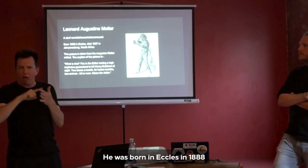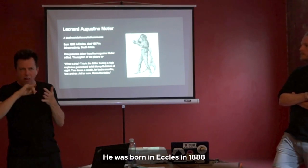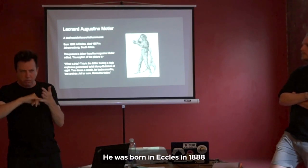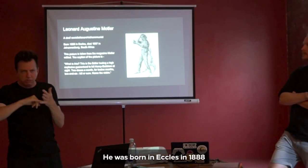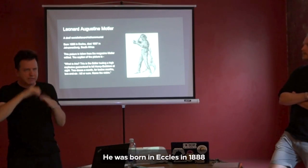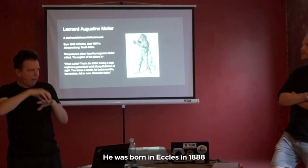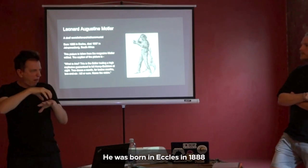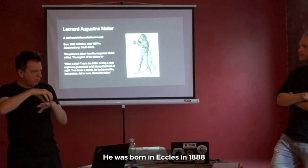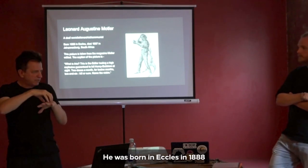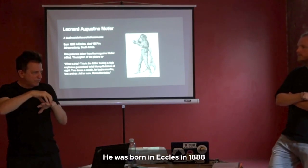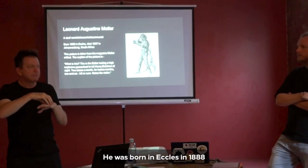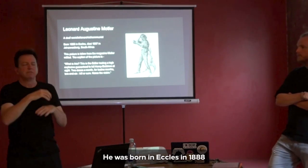He was born in Eccles